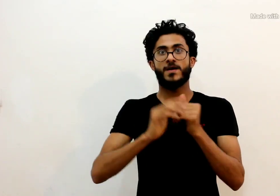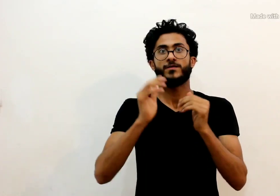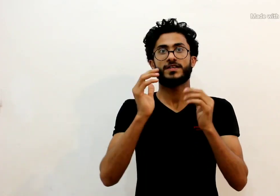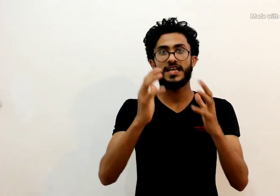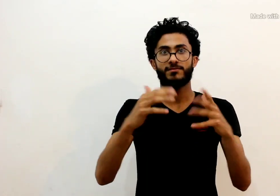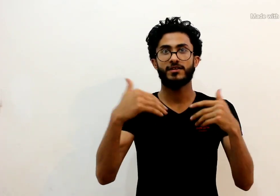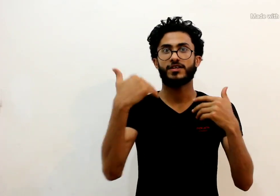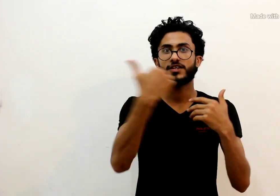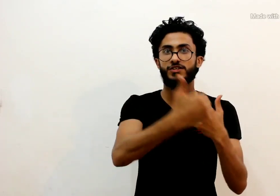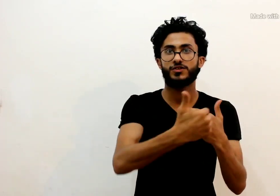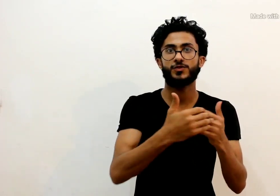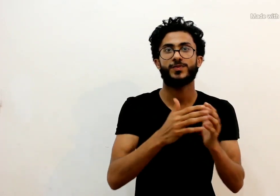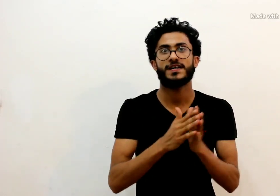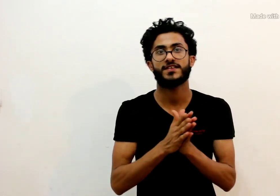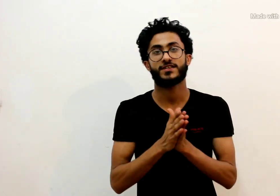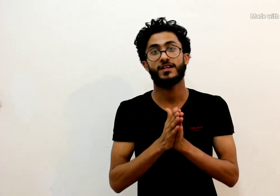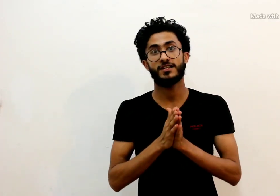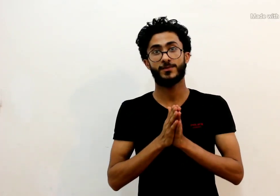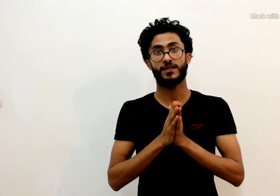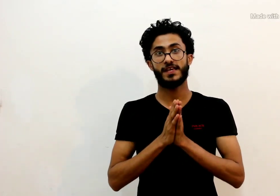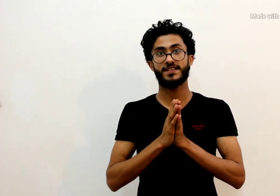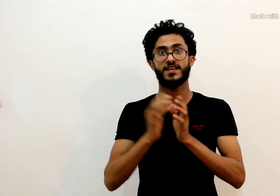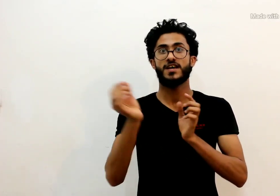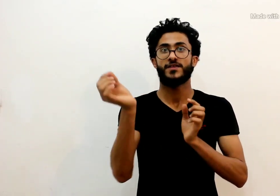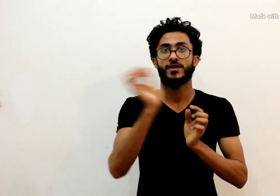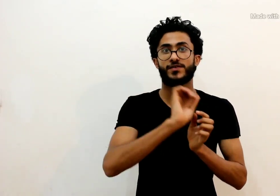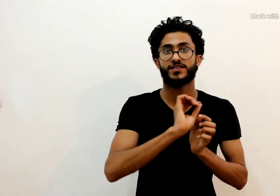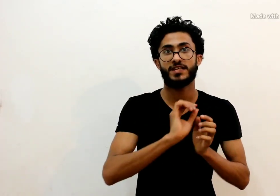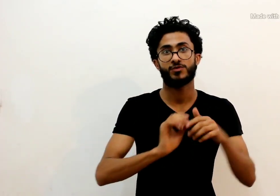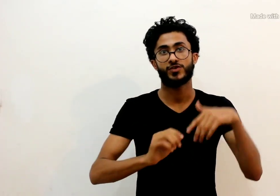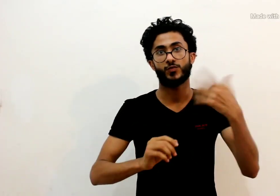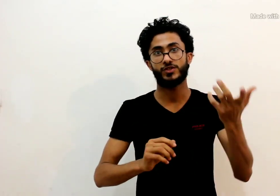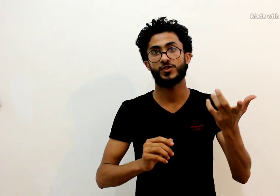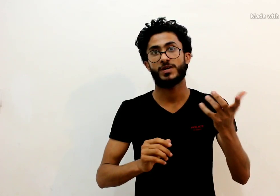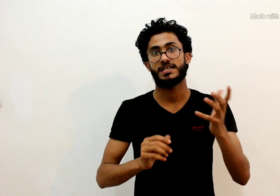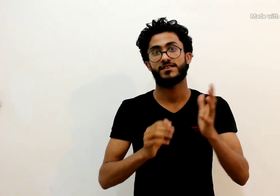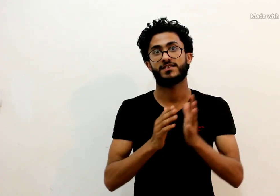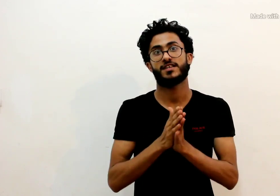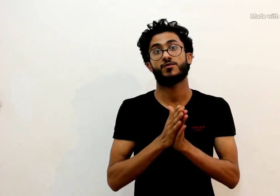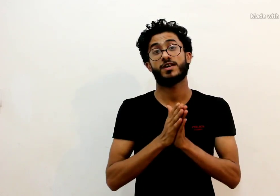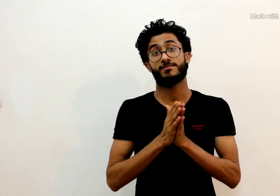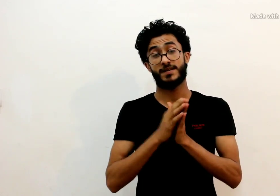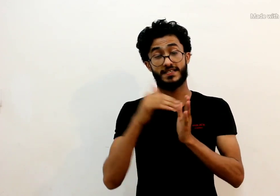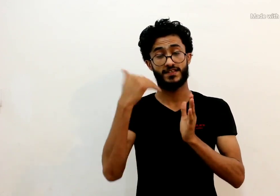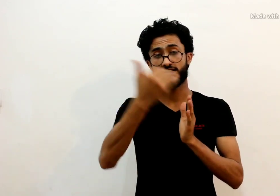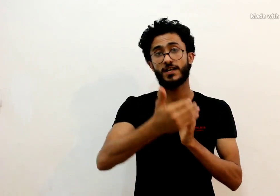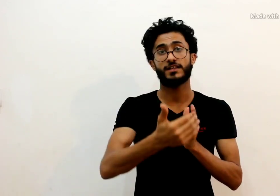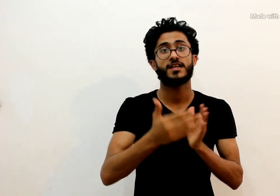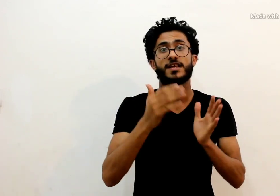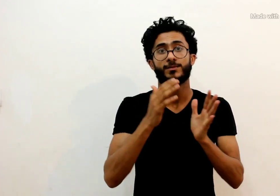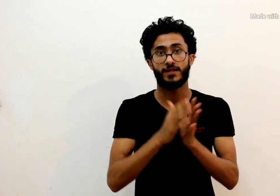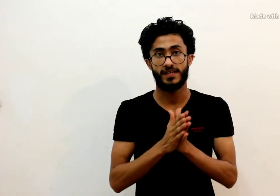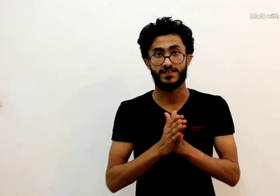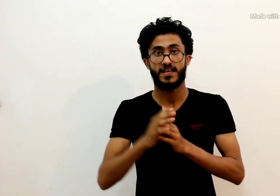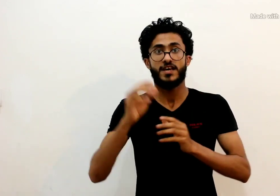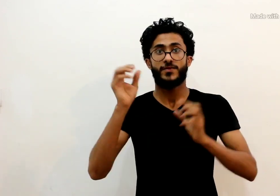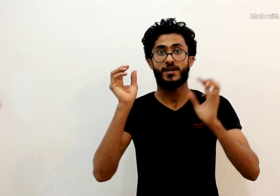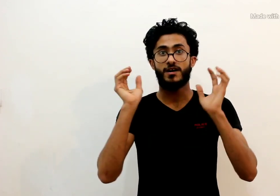For example, could you pass the salt please? They are the same with would you pass the salt please. They are